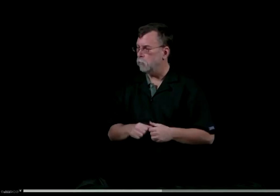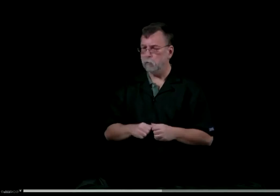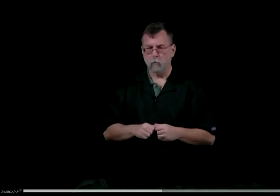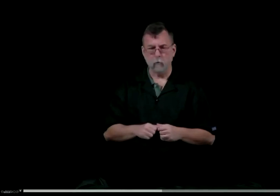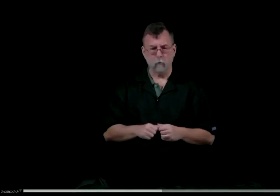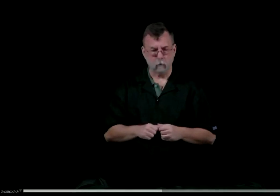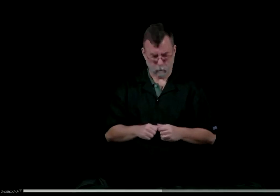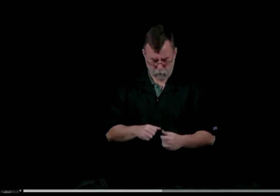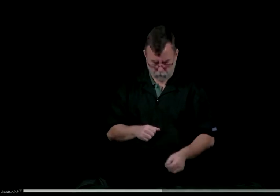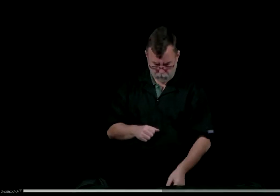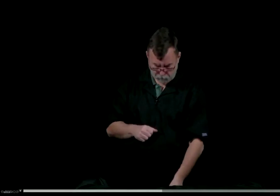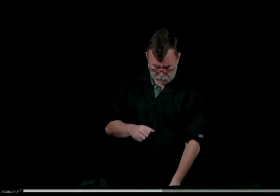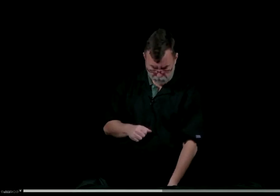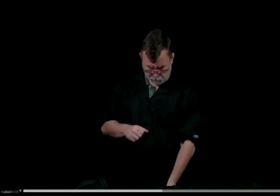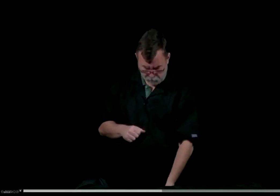That's a spiritual discipline. Training.